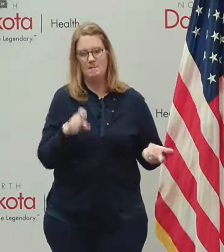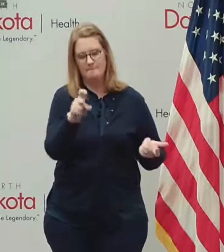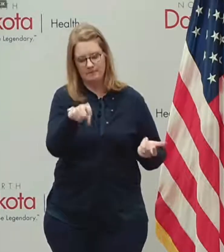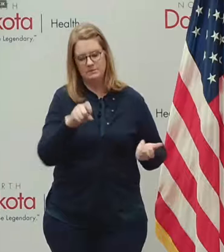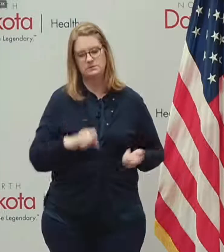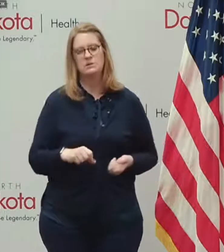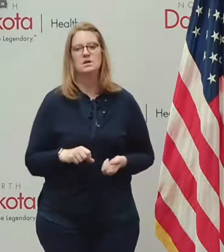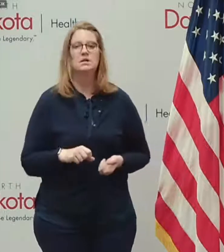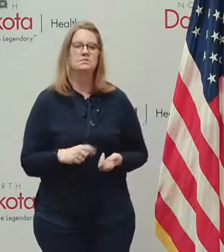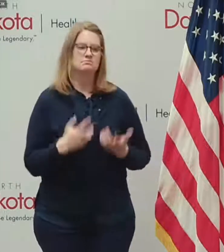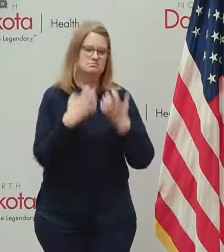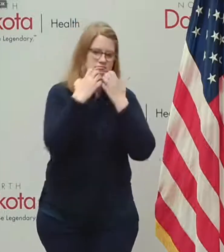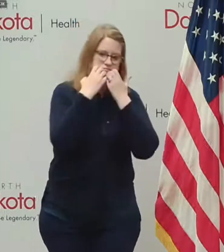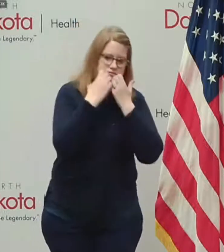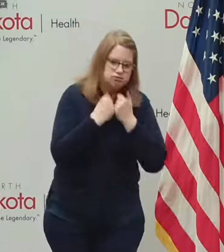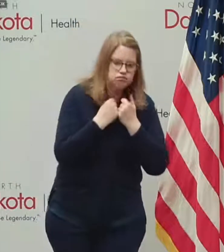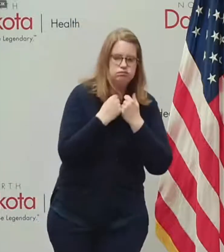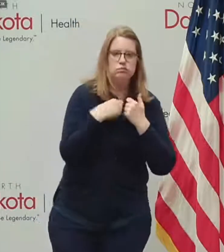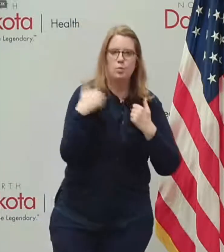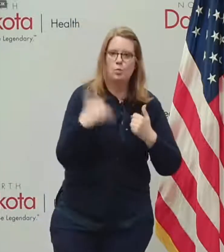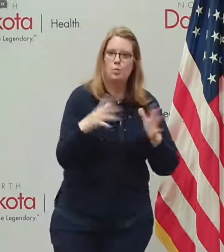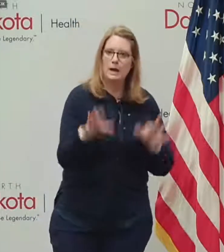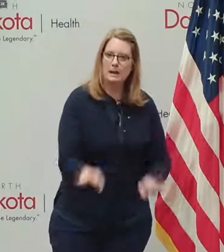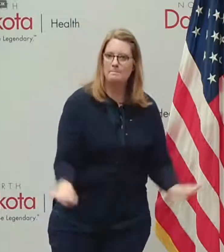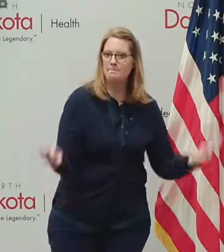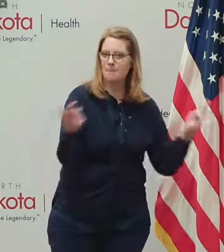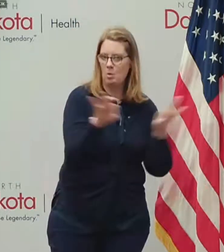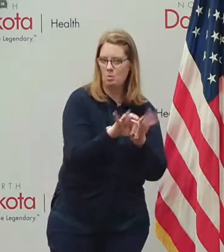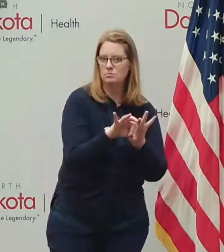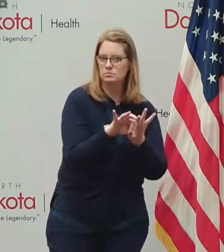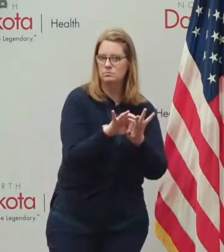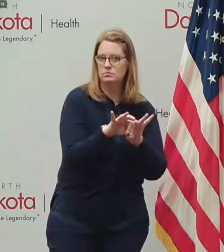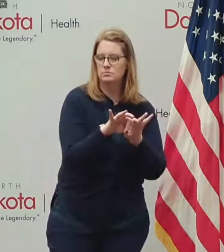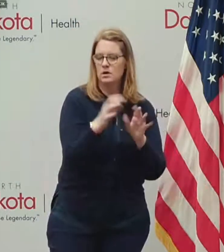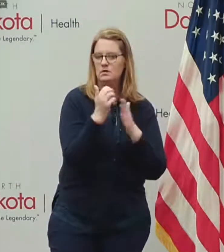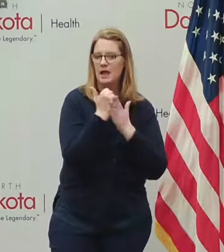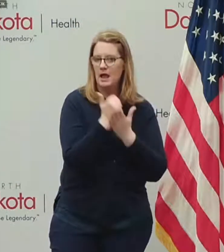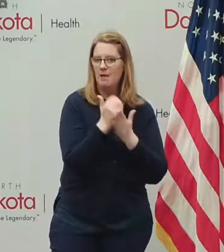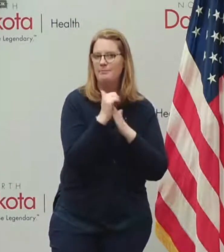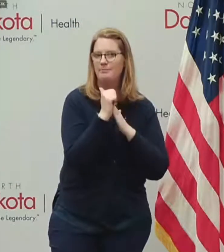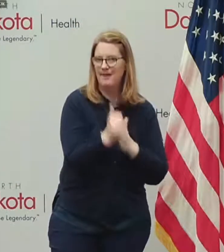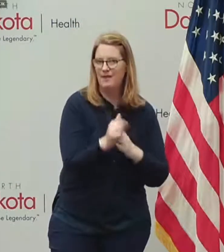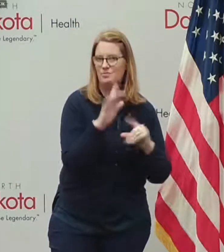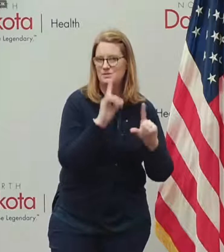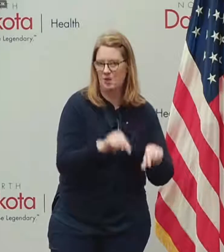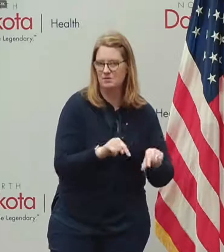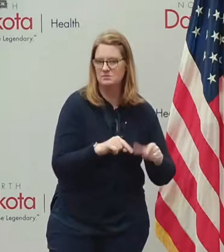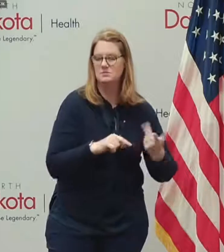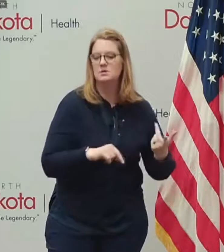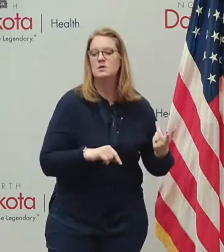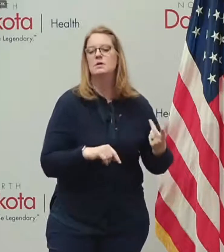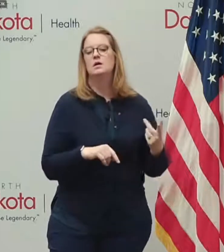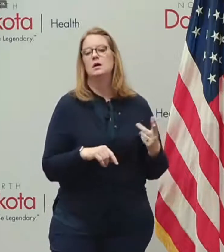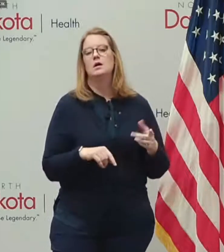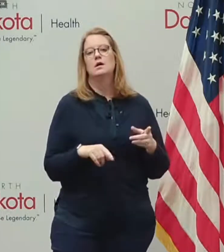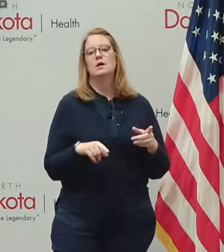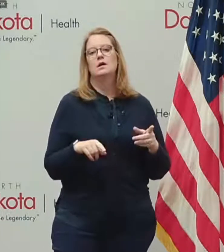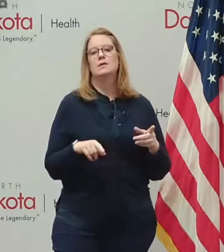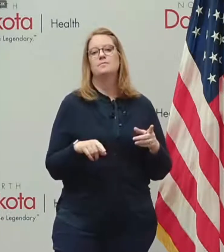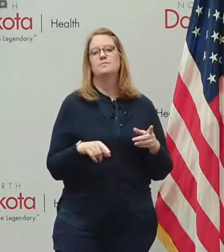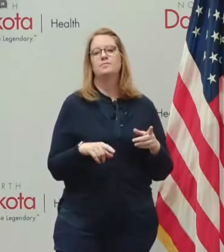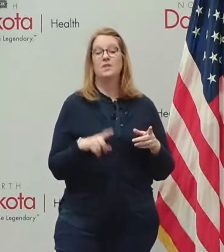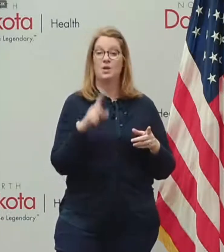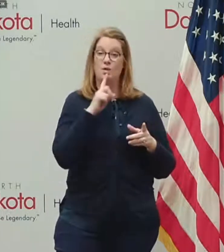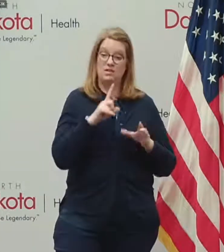Both of them are invaluable tools, and they help guide the response of our resources. In addition to building some of the most